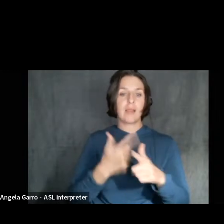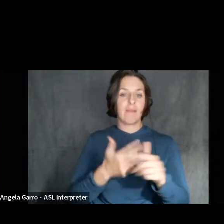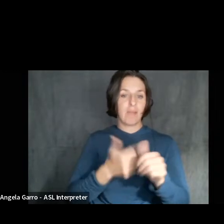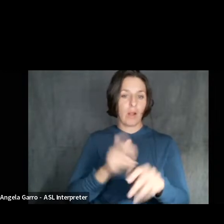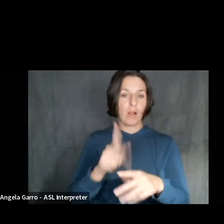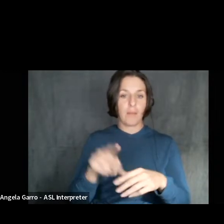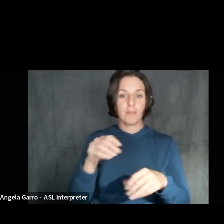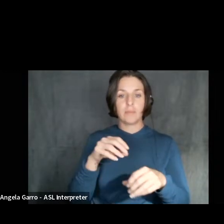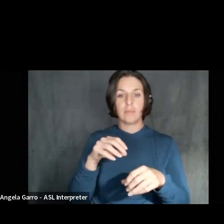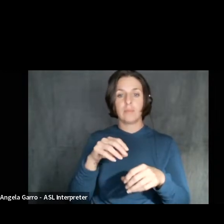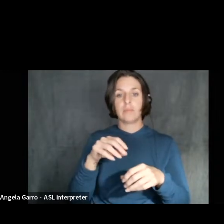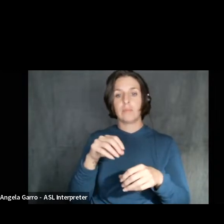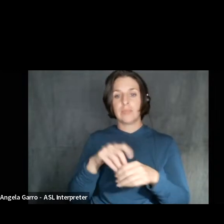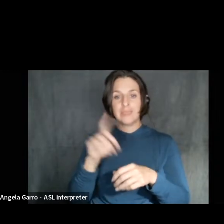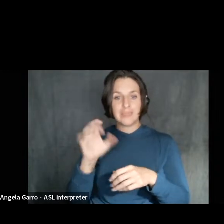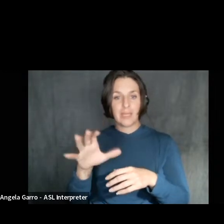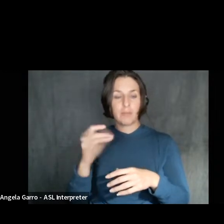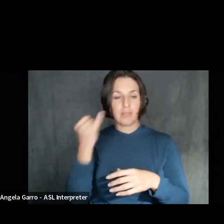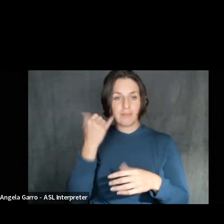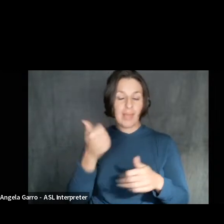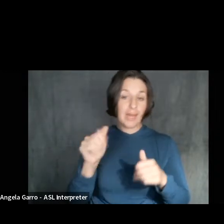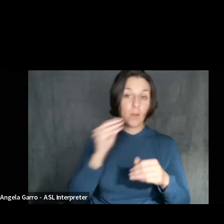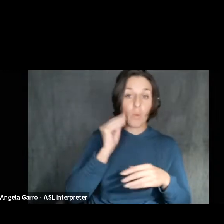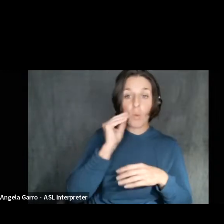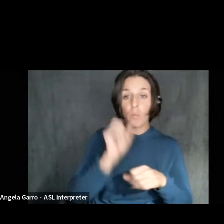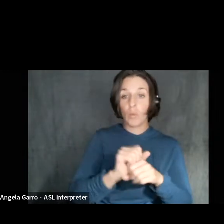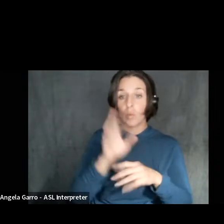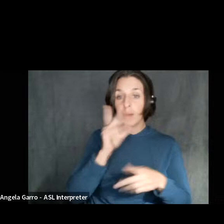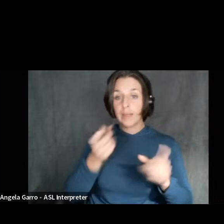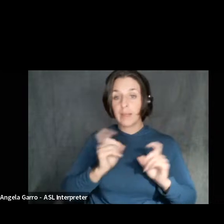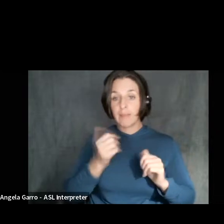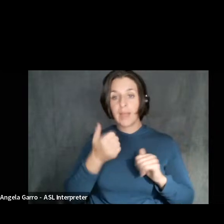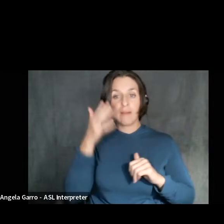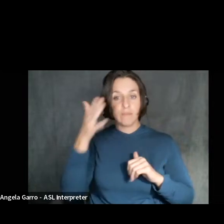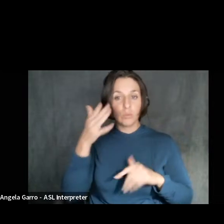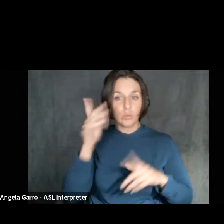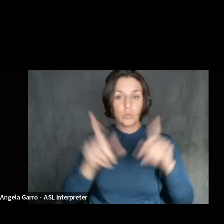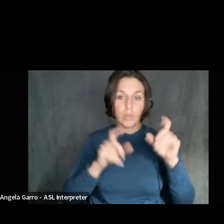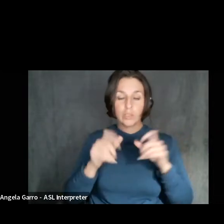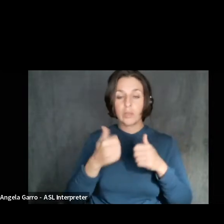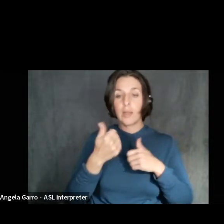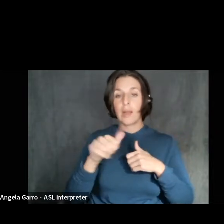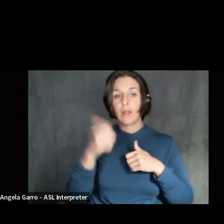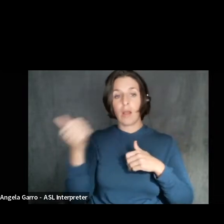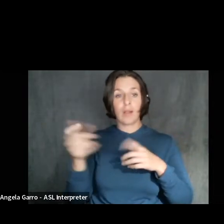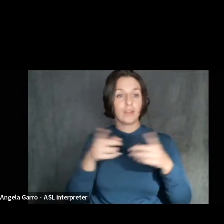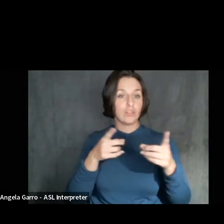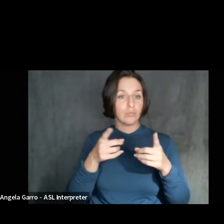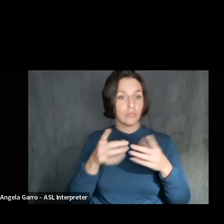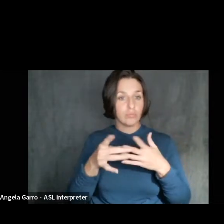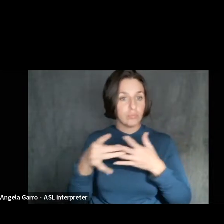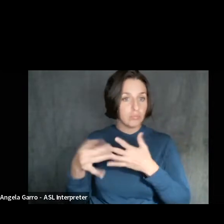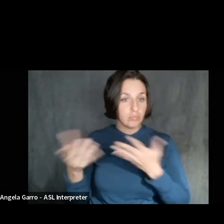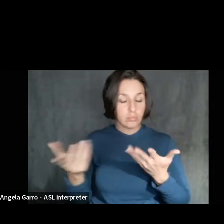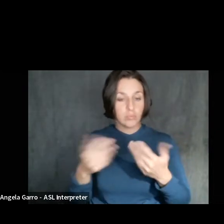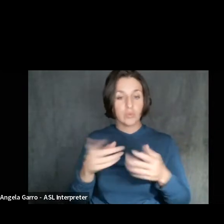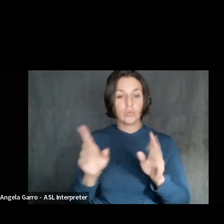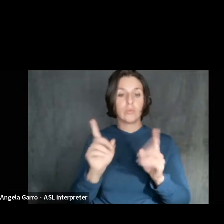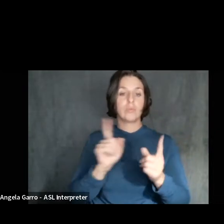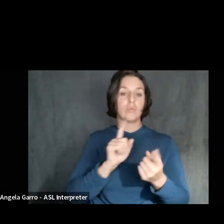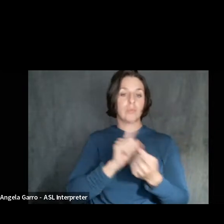any homework you're going to give us or any other future questions or other directives to meet that December